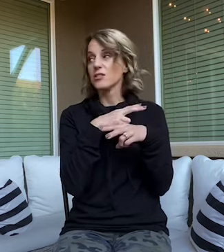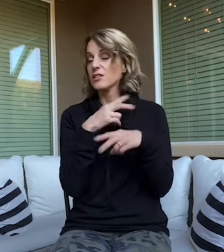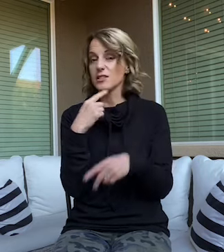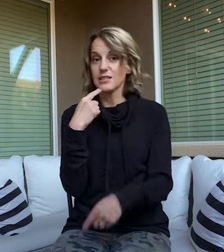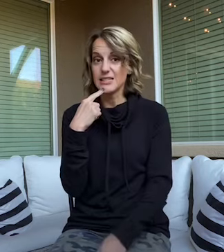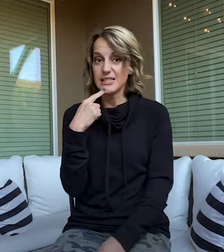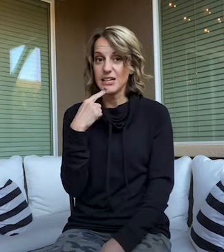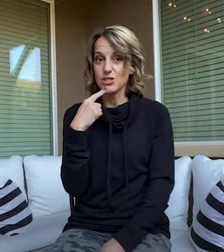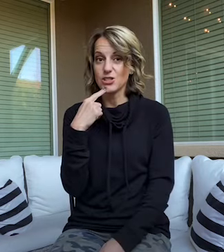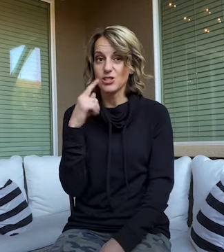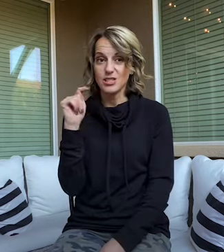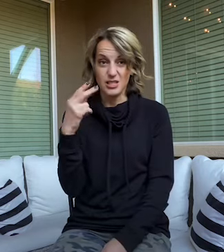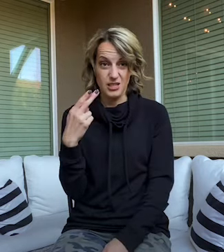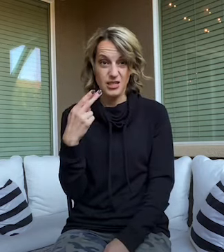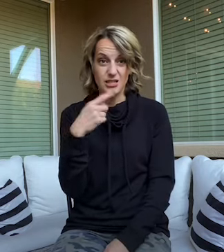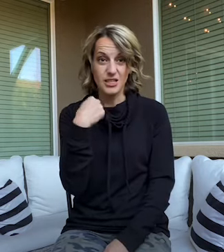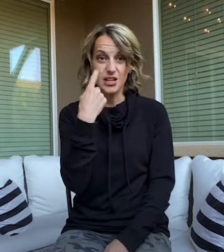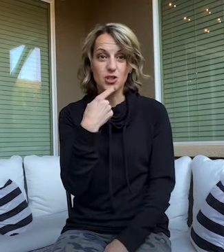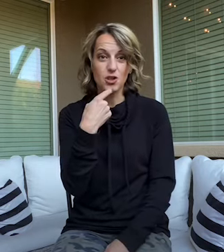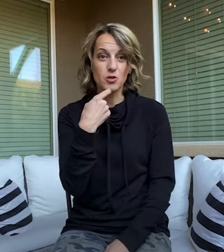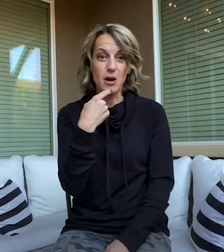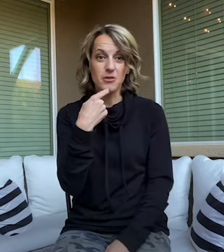that TH is on your mouth again,